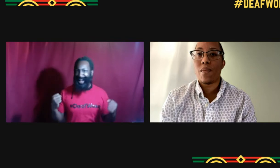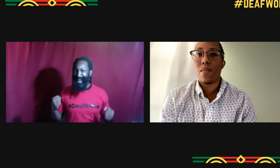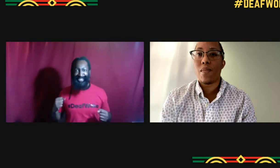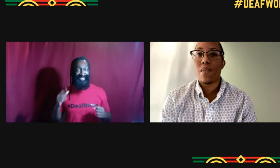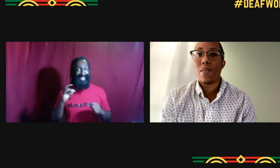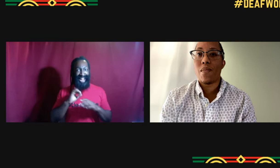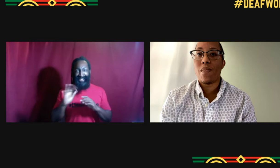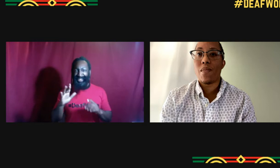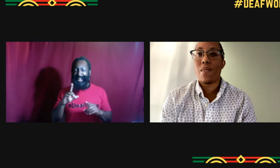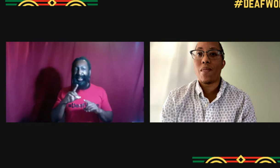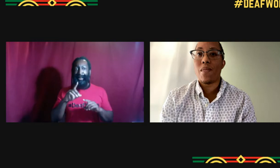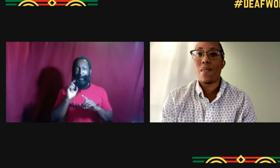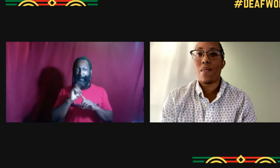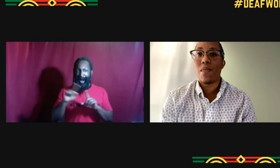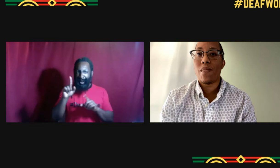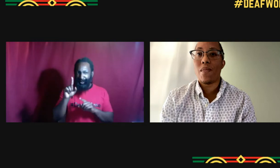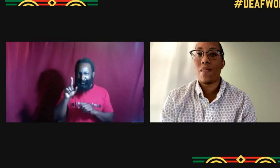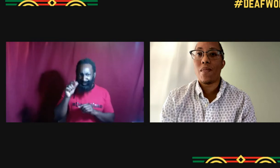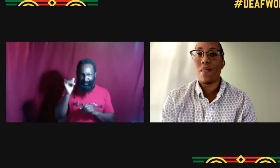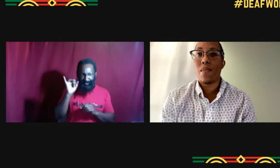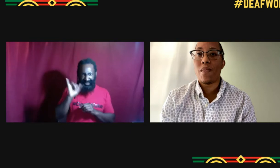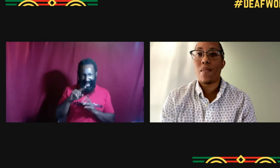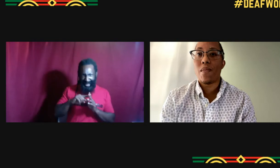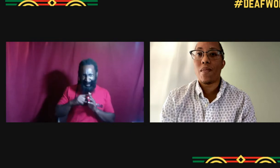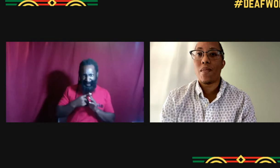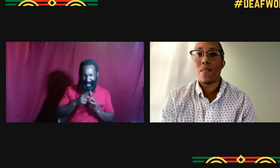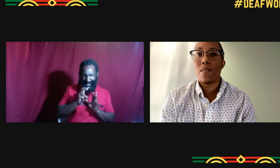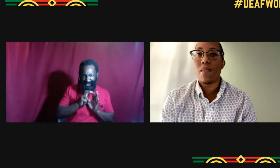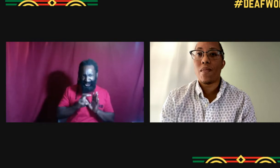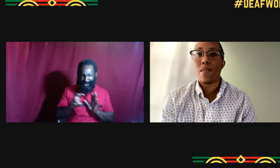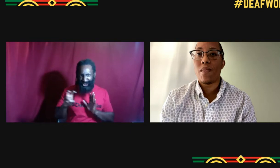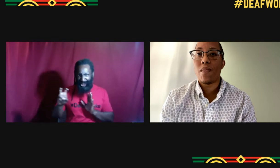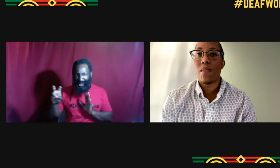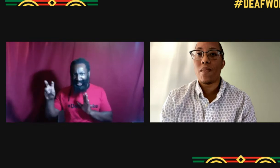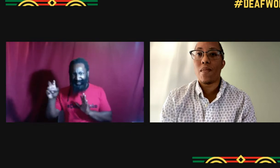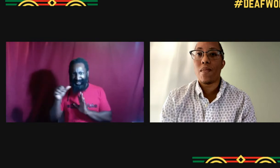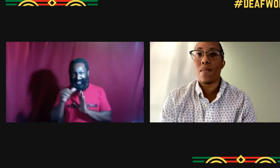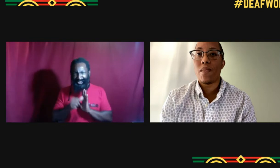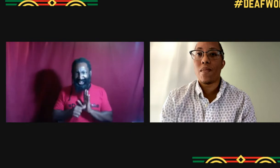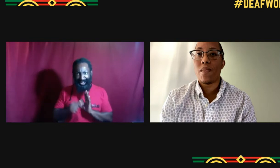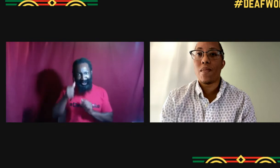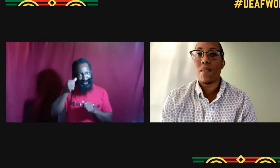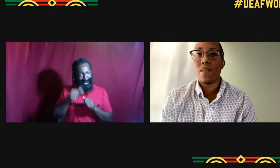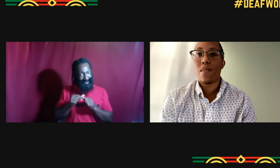Yeah, you got it. I can feel your high spirit right now.